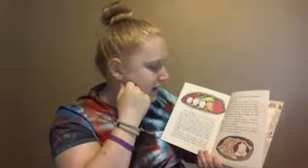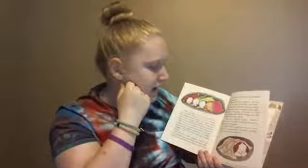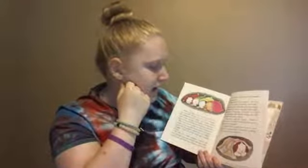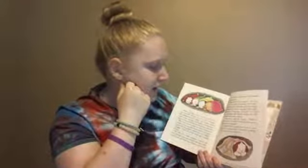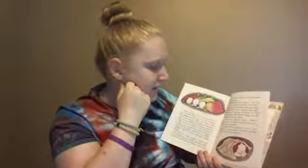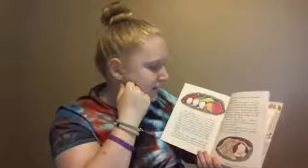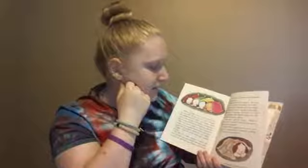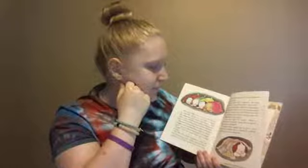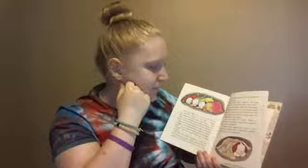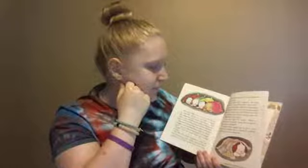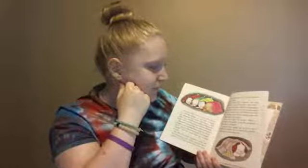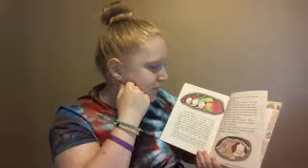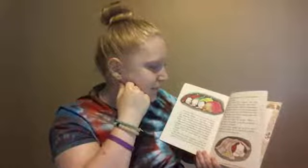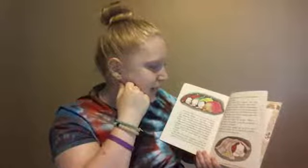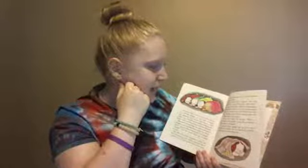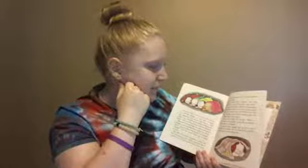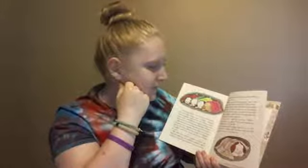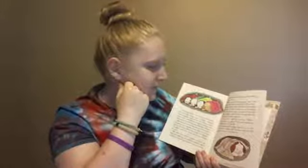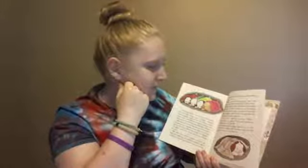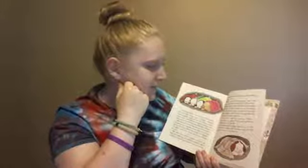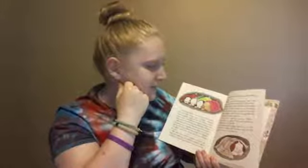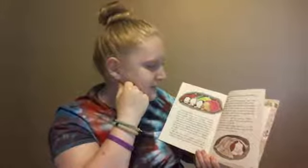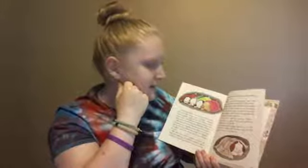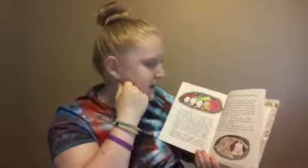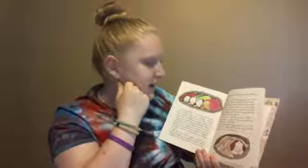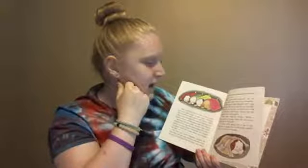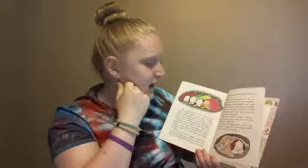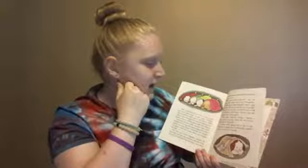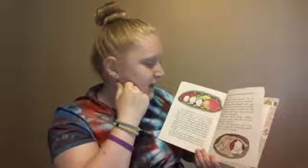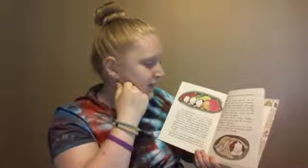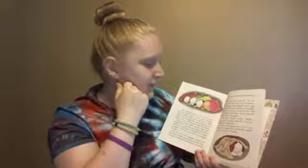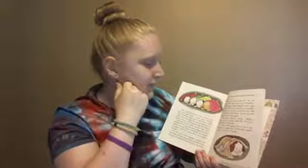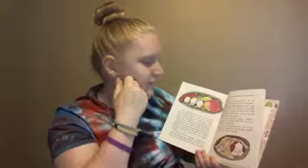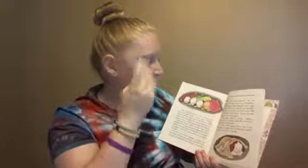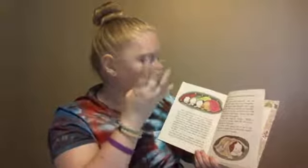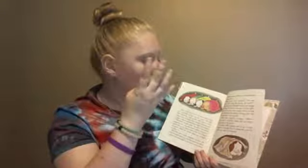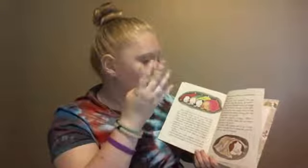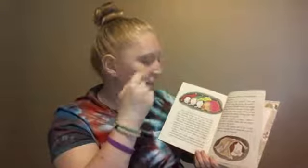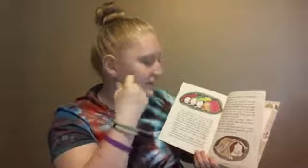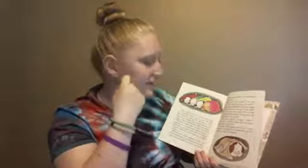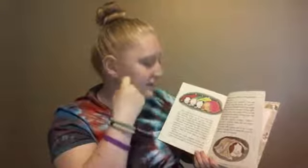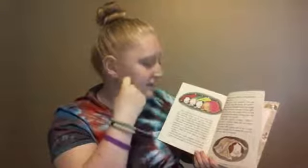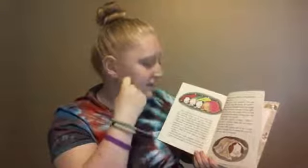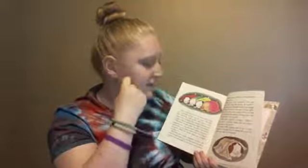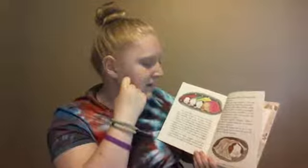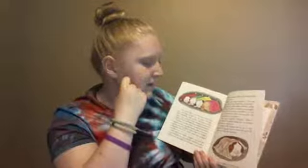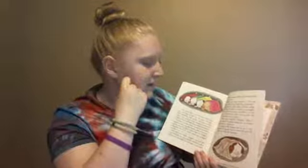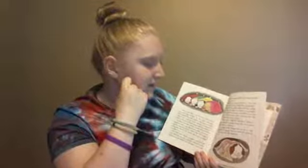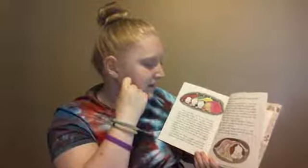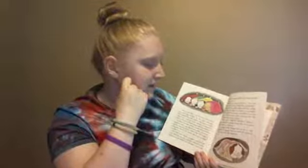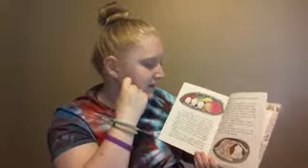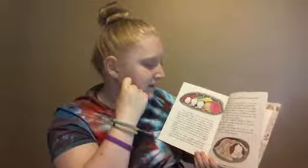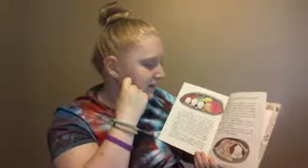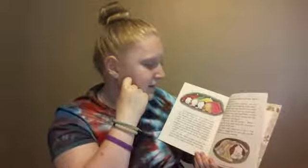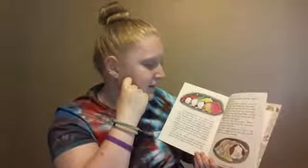he had to squeeze through a wide place in the fence, and there were his 4 brothers and sisters, licking the last crumbs